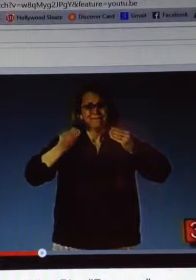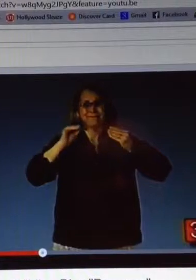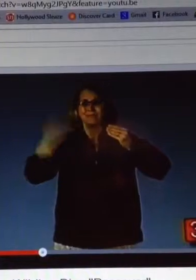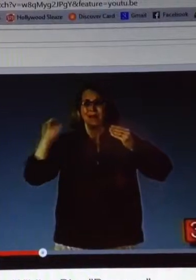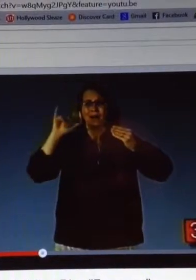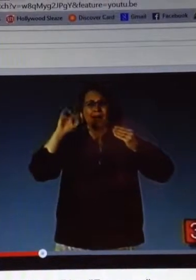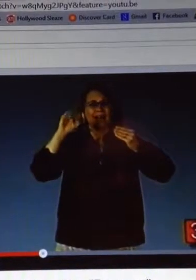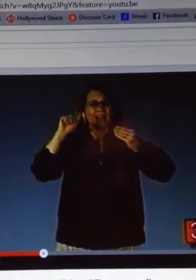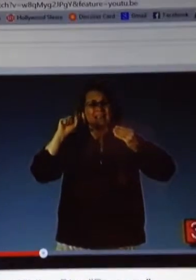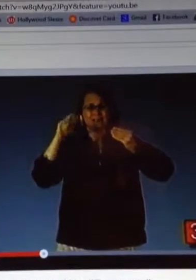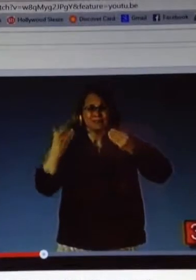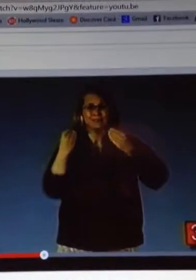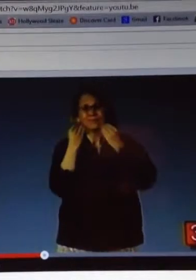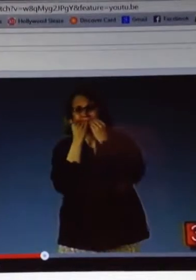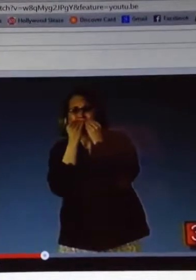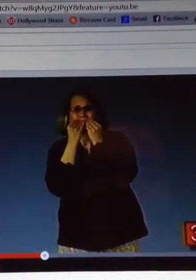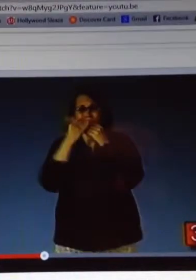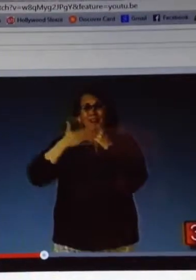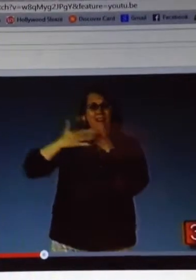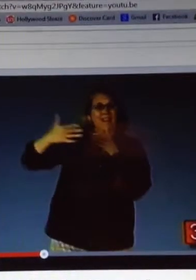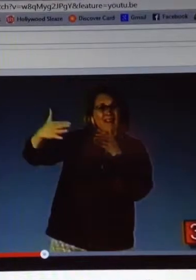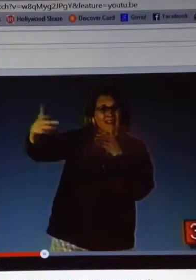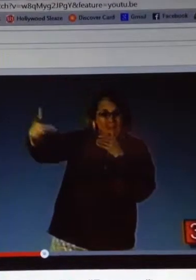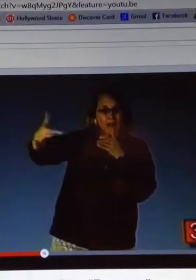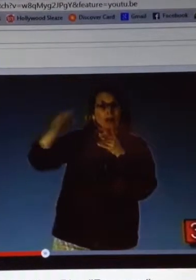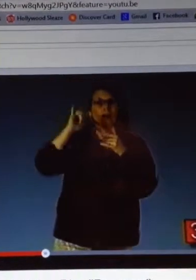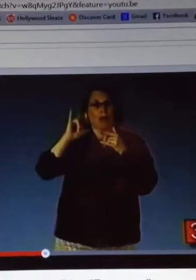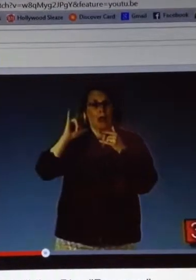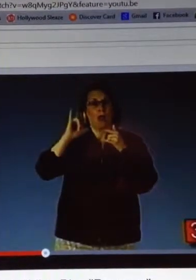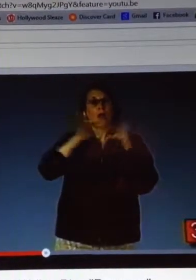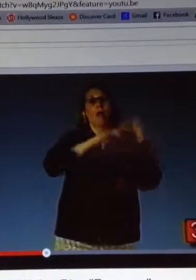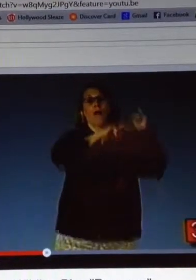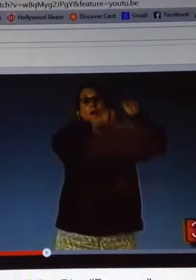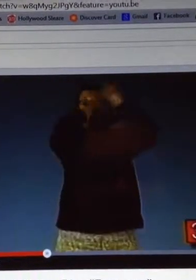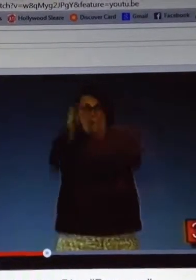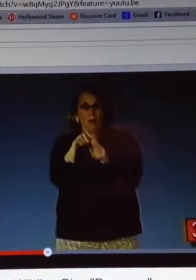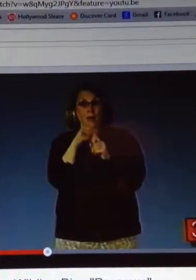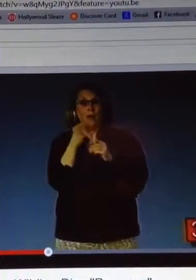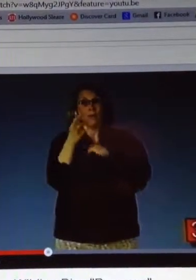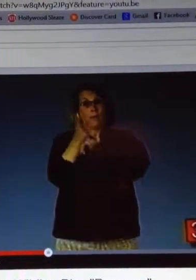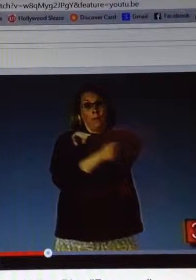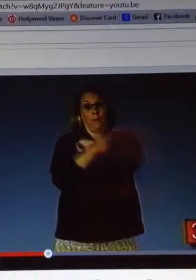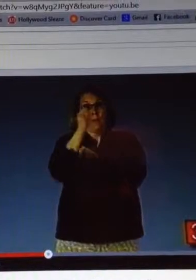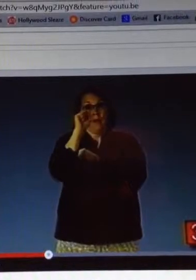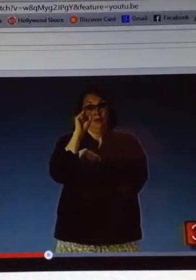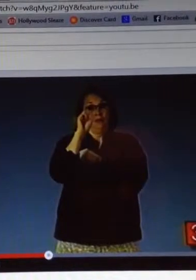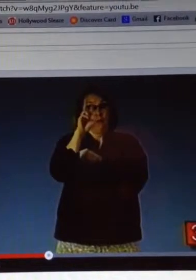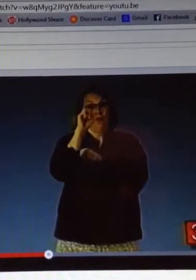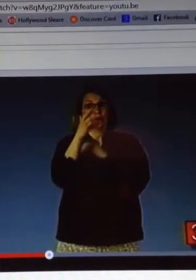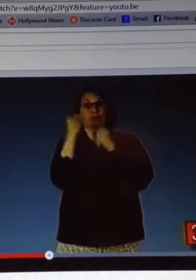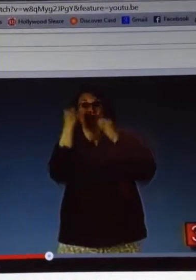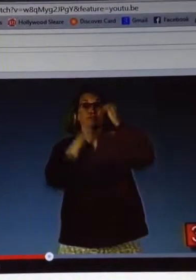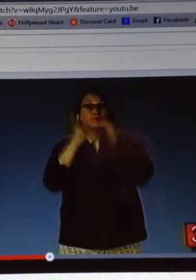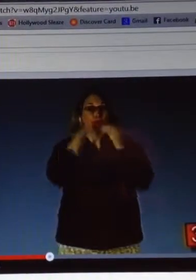They tried to make flatbread by the sun, and that's what they were able to eat